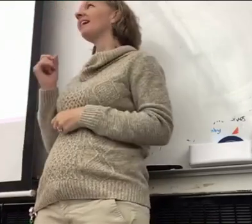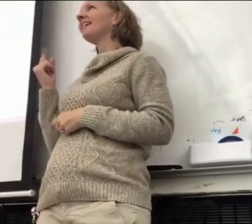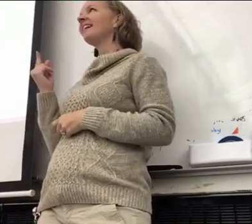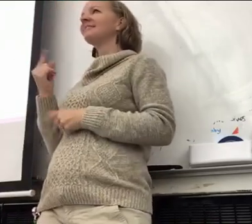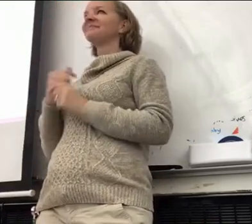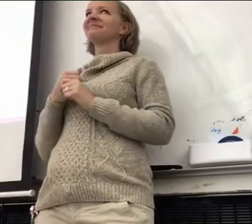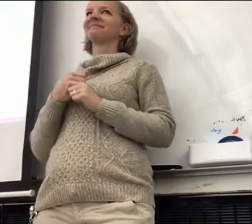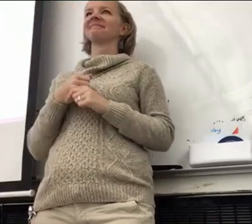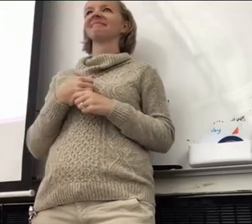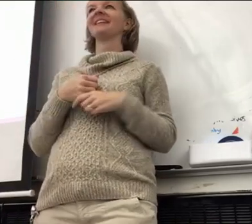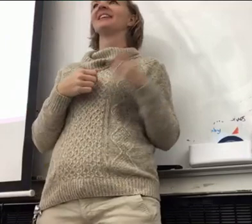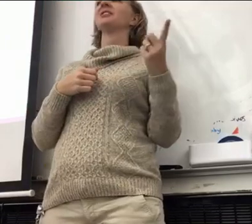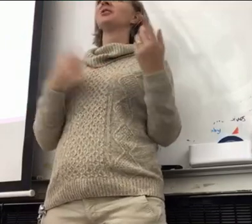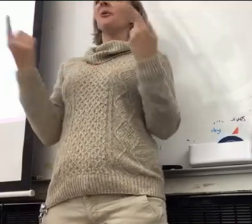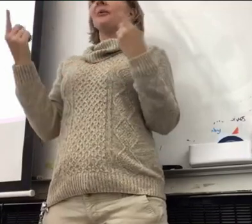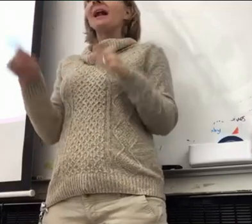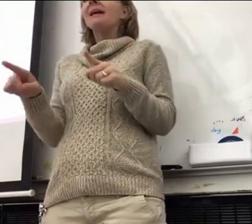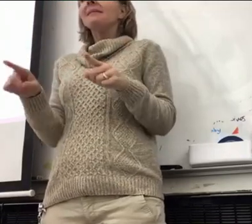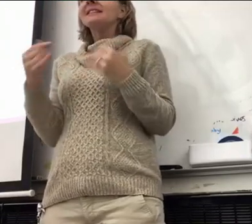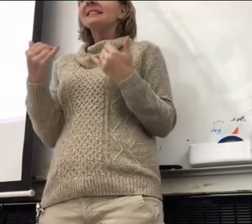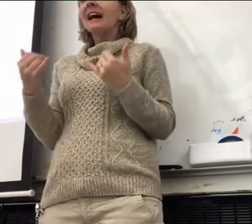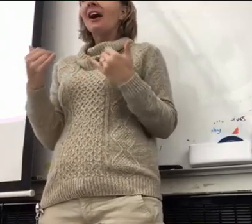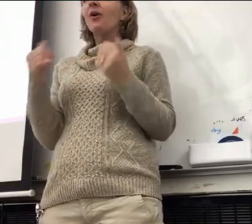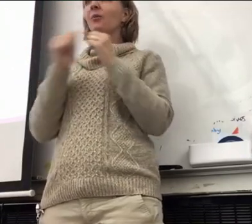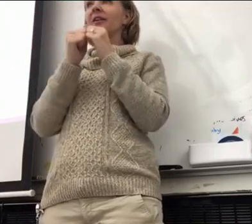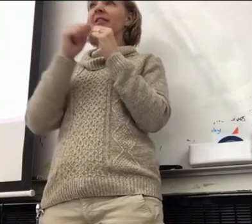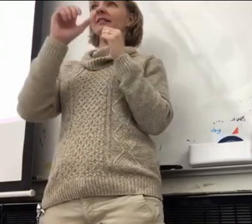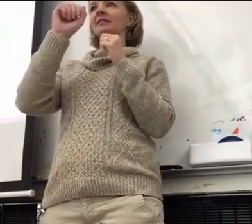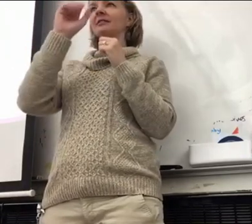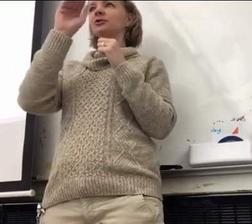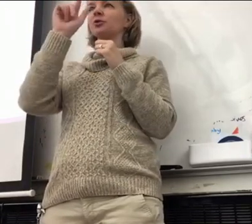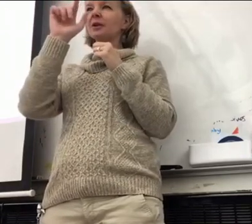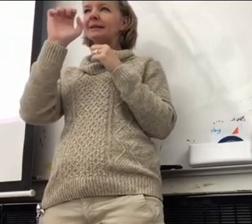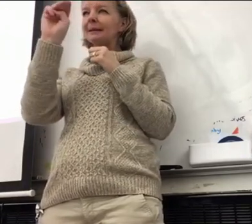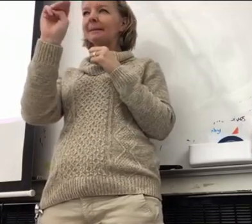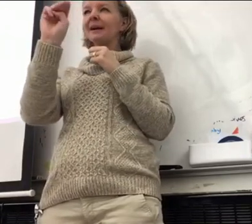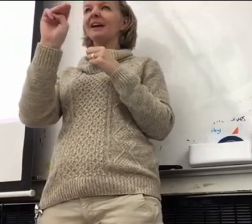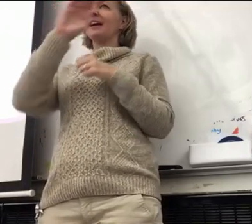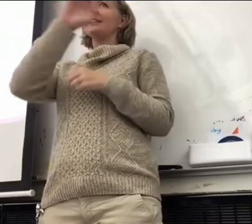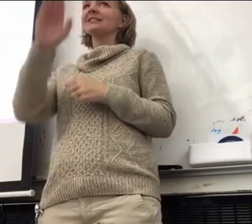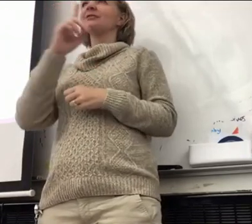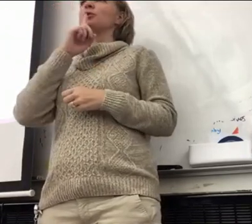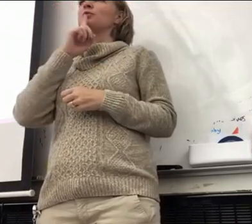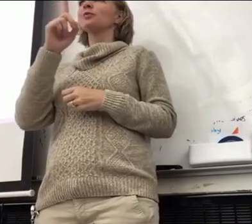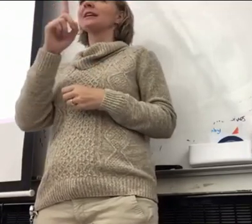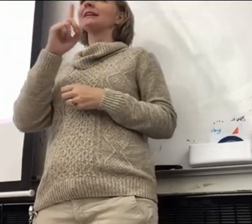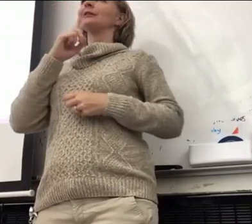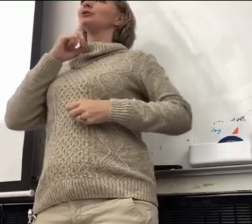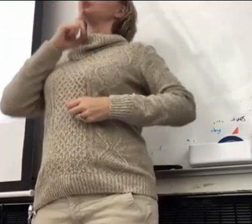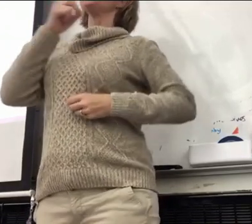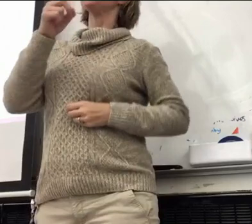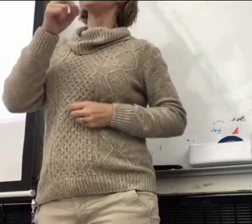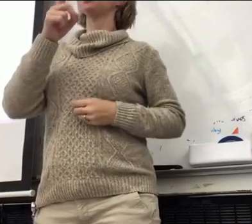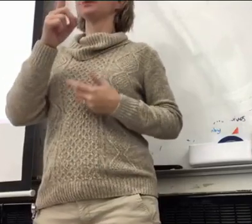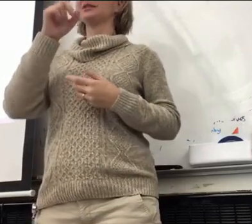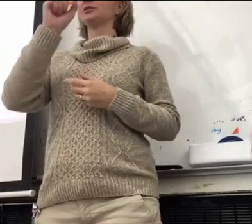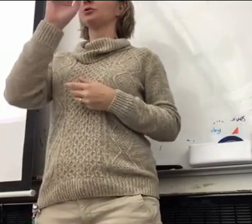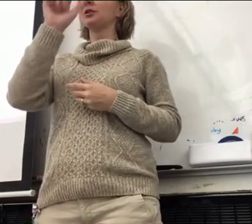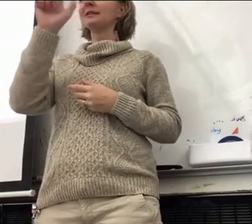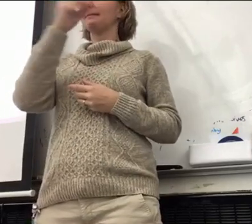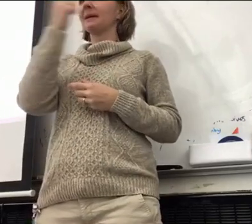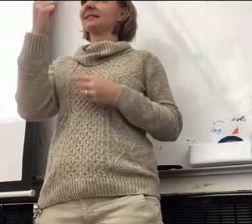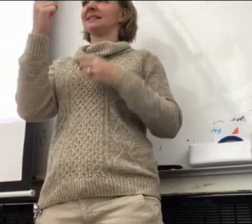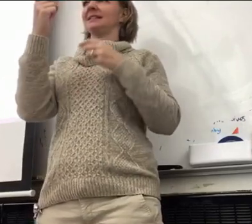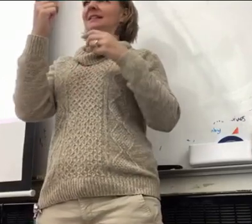Okay? So what's going to happen, though, is that in socialism, there's never truly a true socialism because true socialism tends to breed